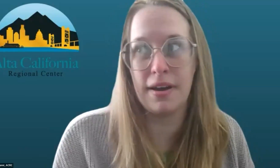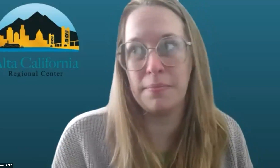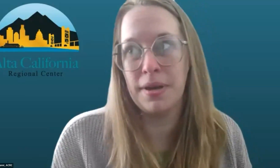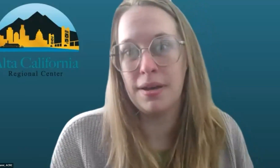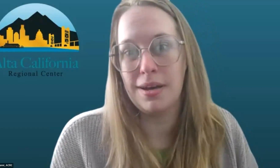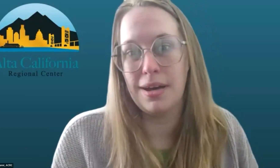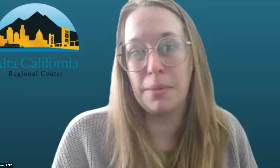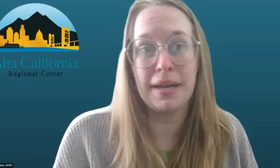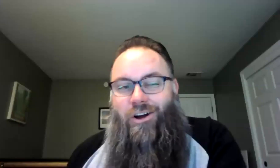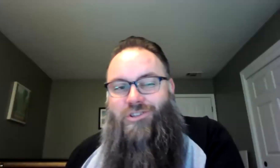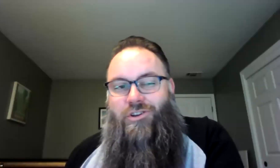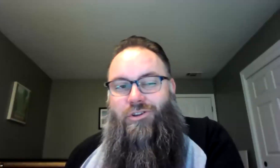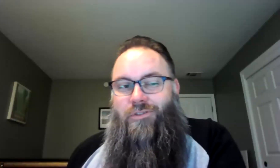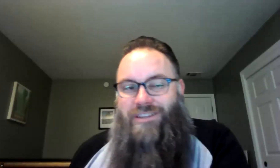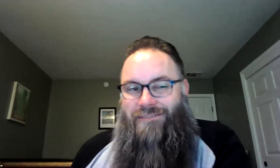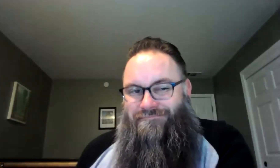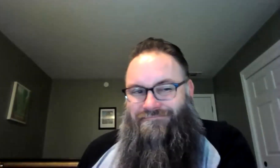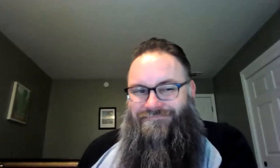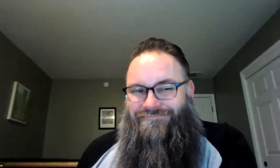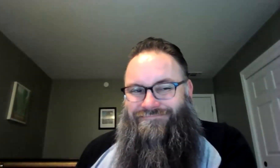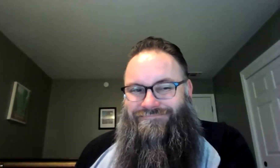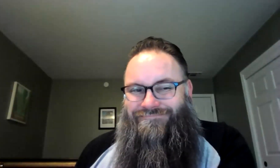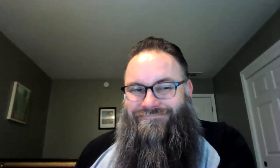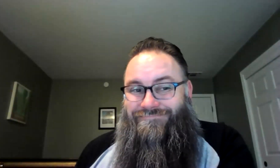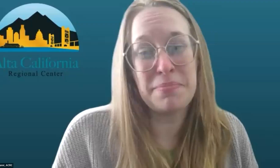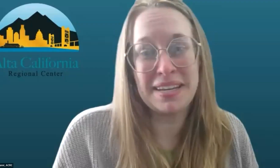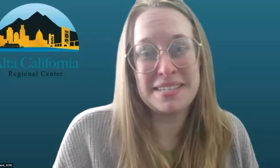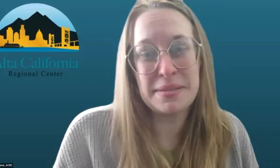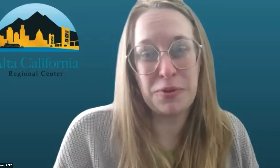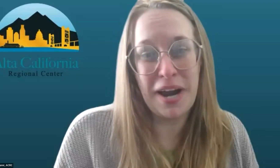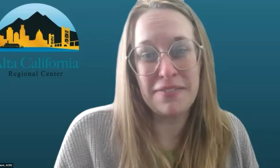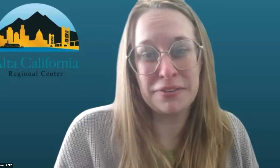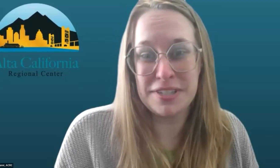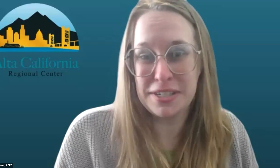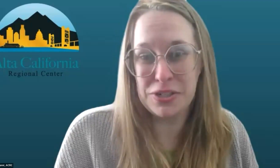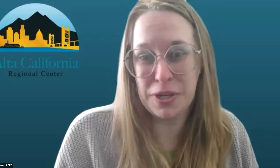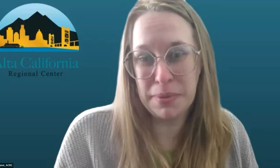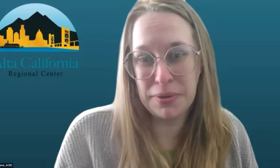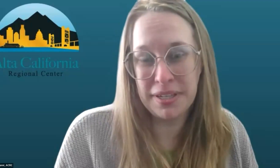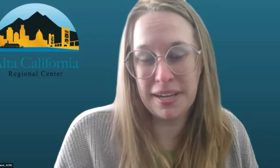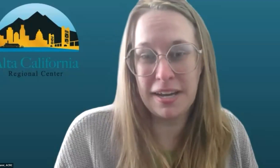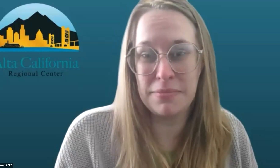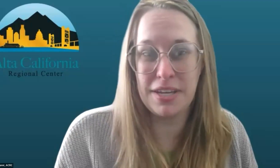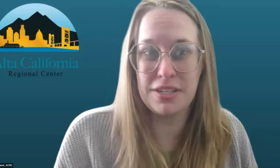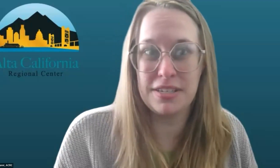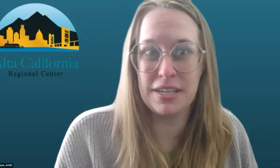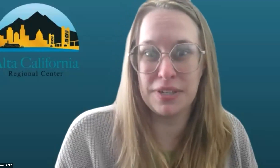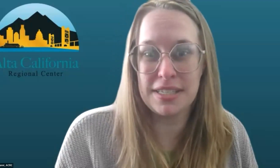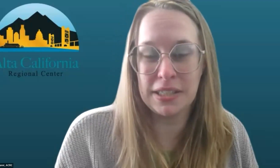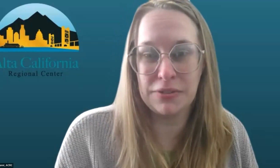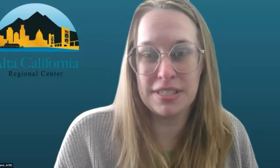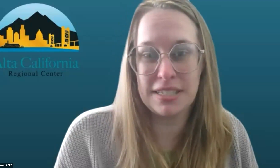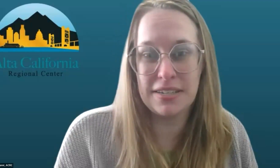have, It's not a college or university. yeah, they also don't have a mechanism for having a residential component. They